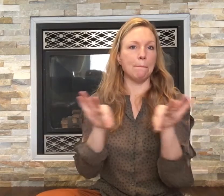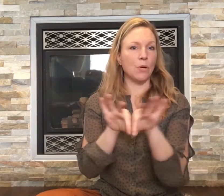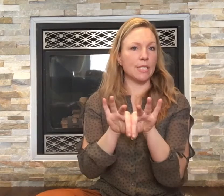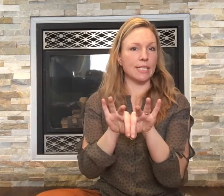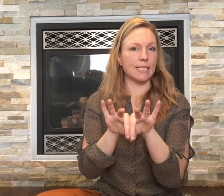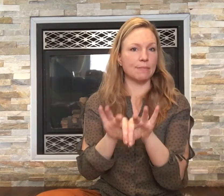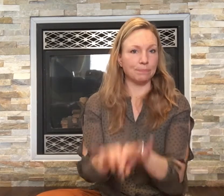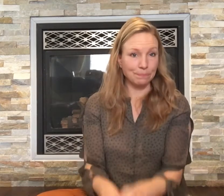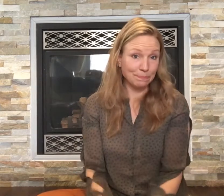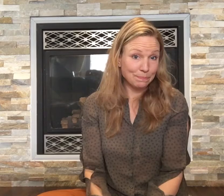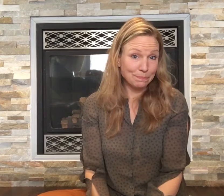Important.